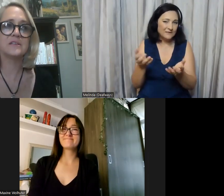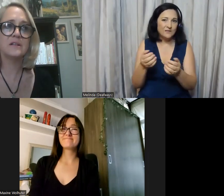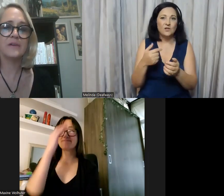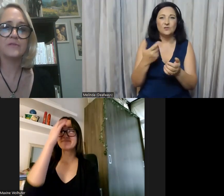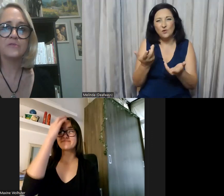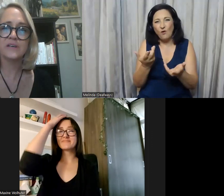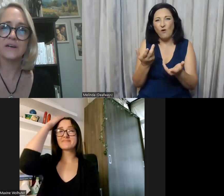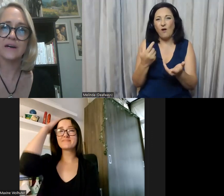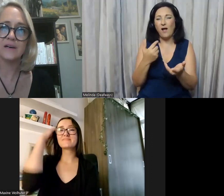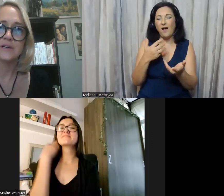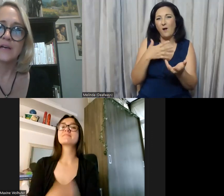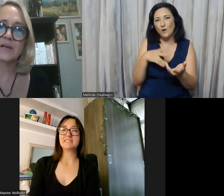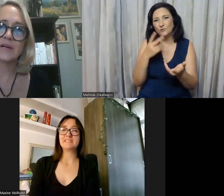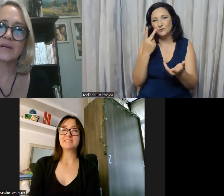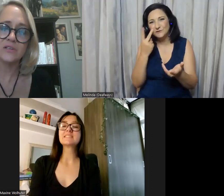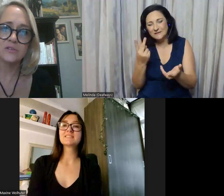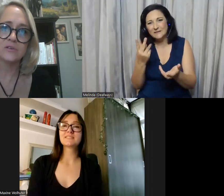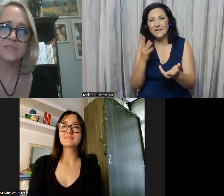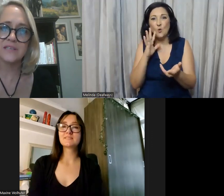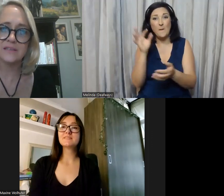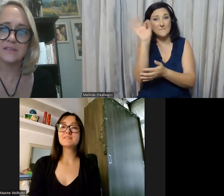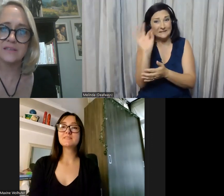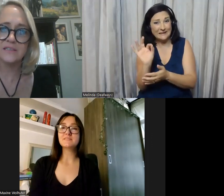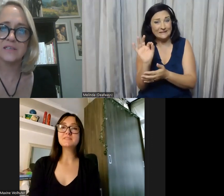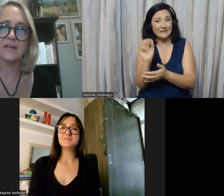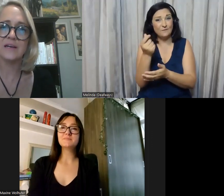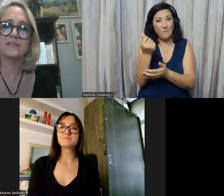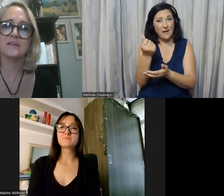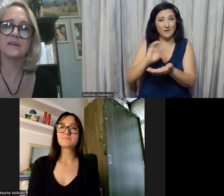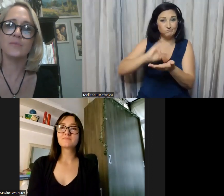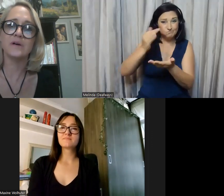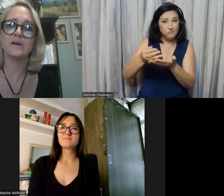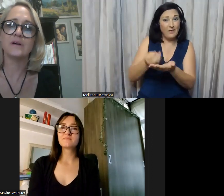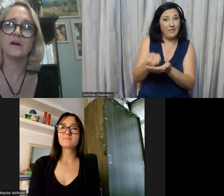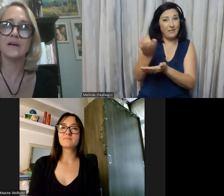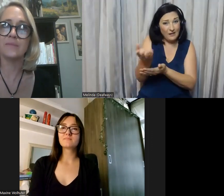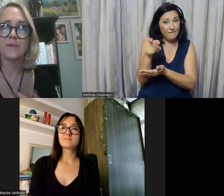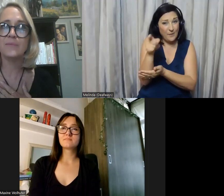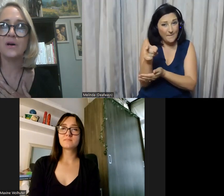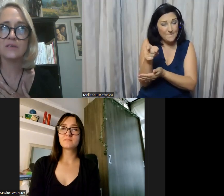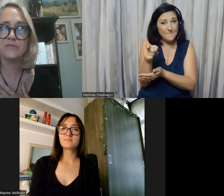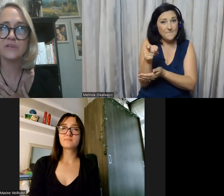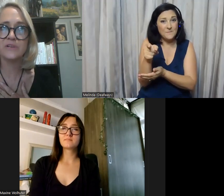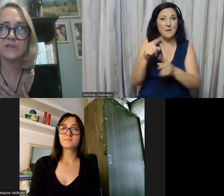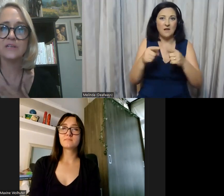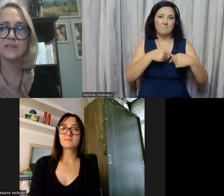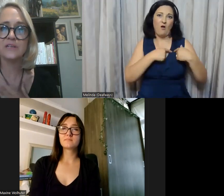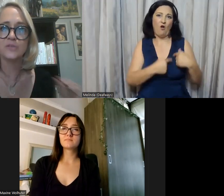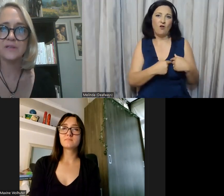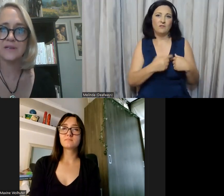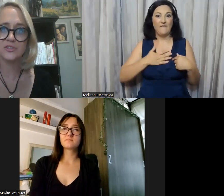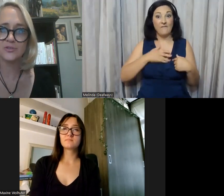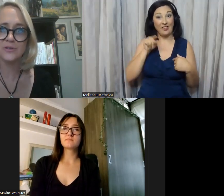figure out: am I going to do a percentage? And in my heart, I feel it should be that